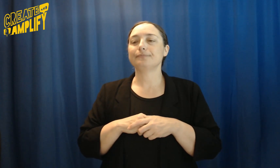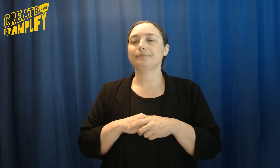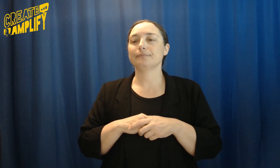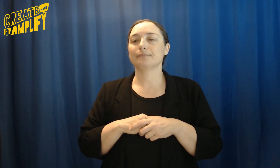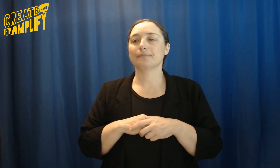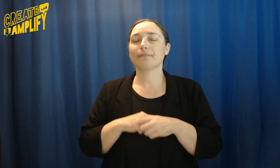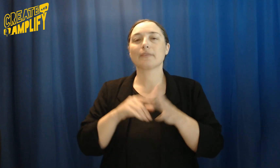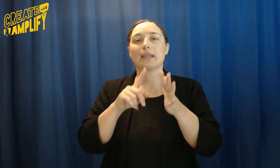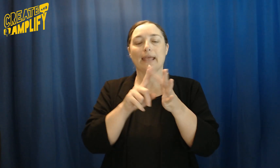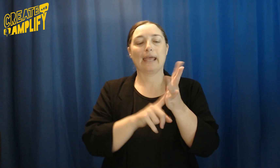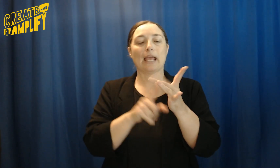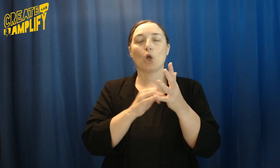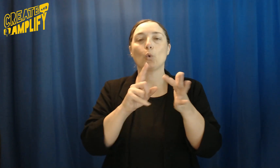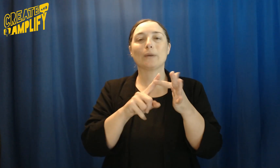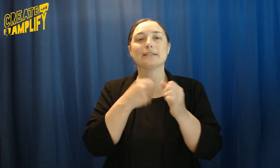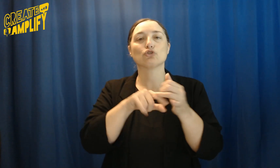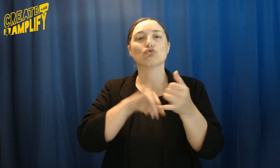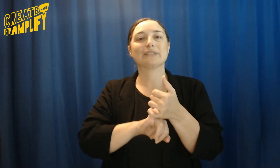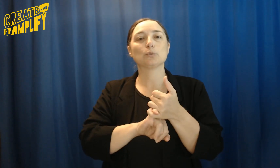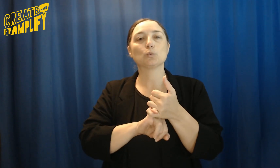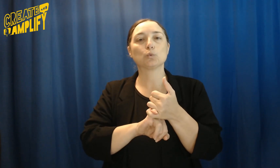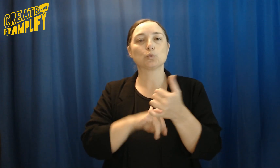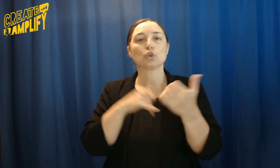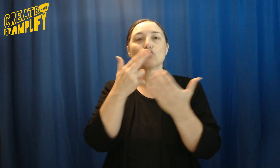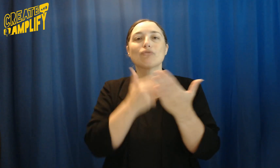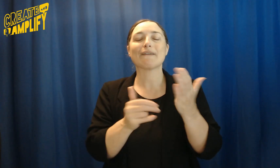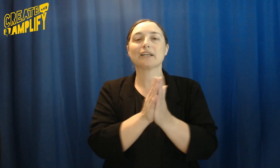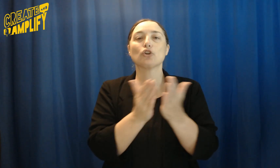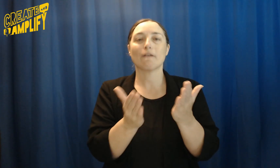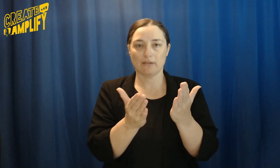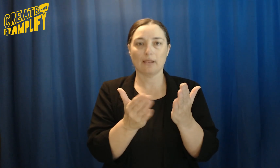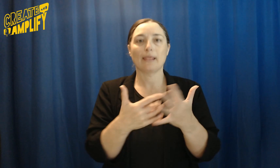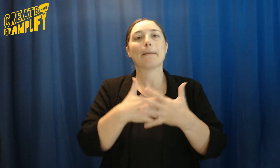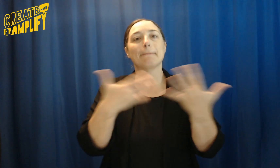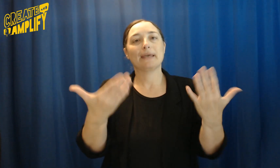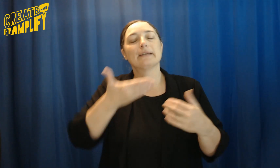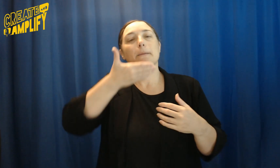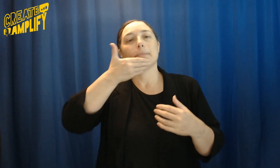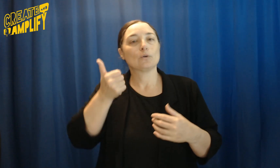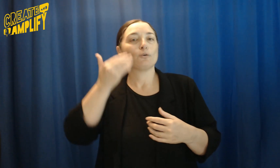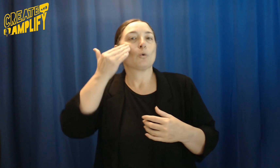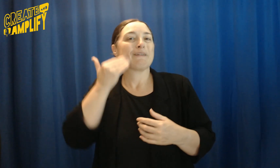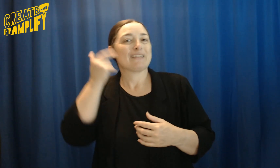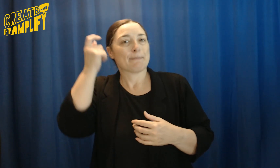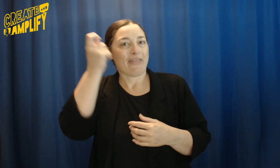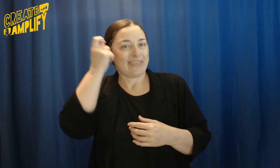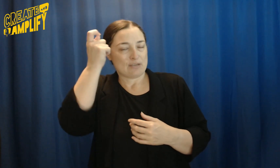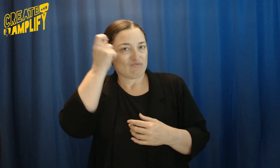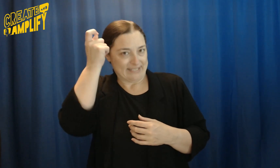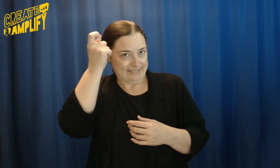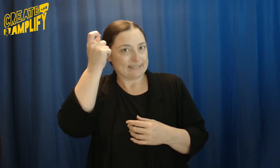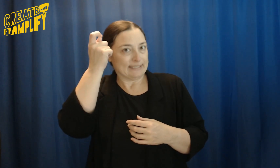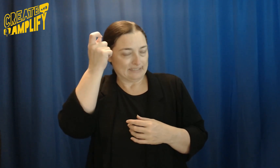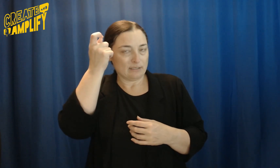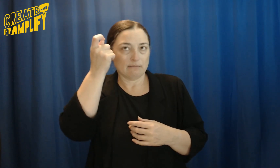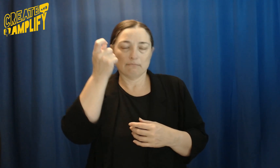Eloise Grill's graphic novel, Big Beautiful Female Theory, as well. Gorgeous. Absolutely gorgeous.